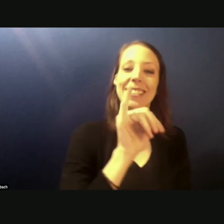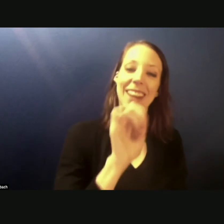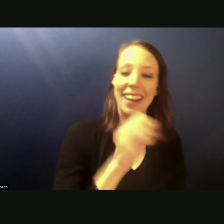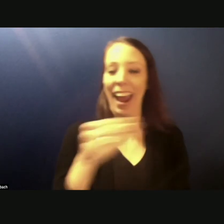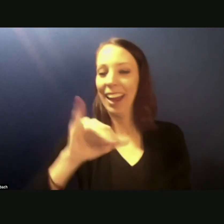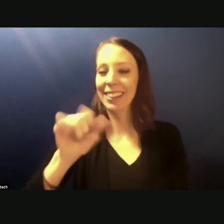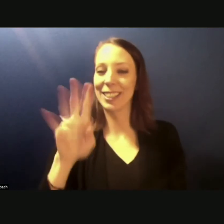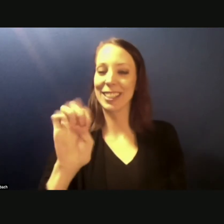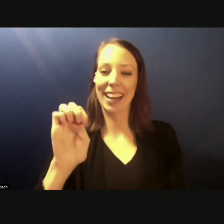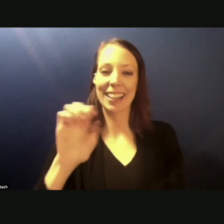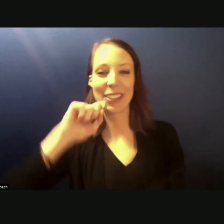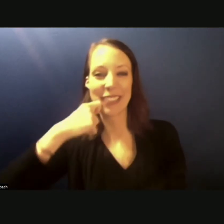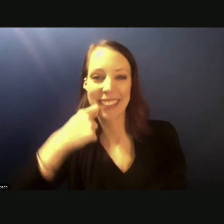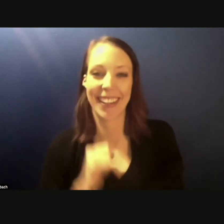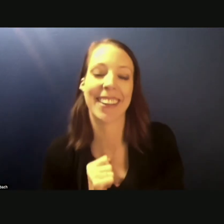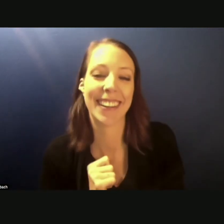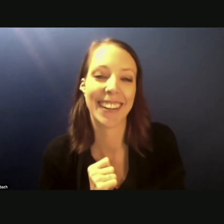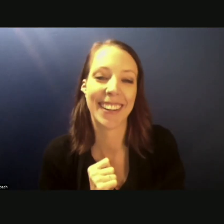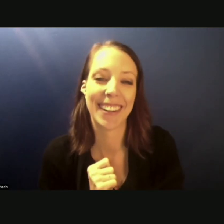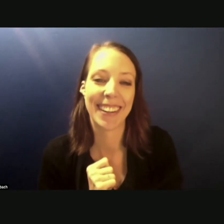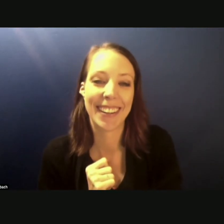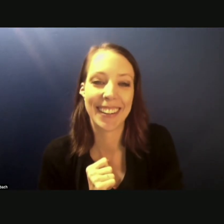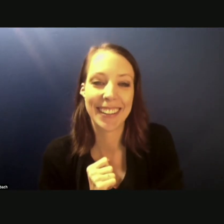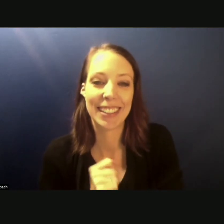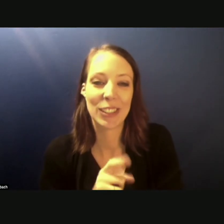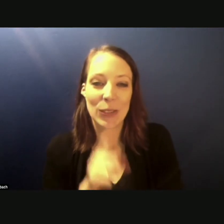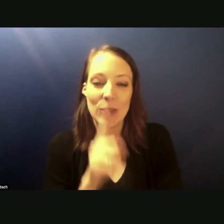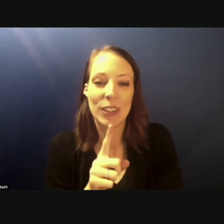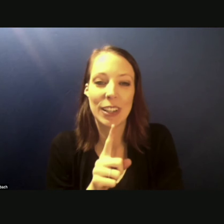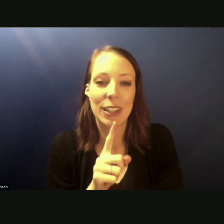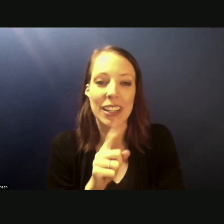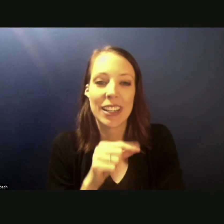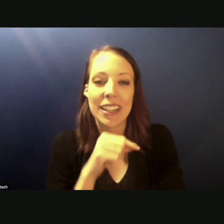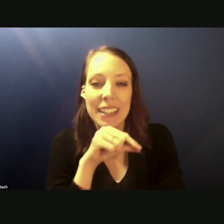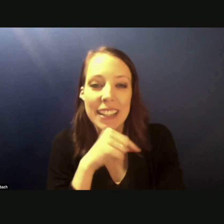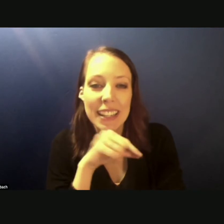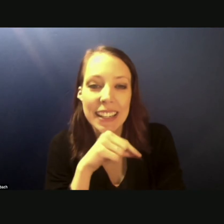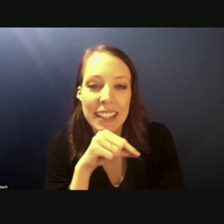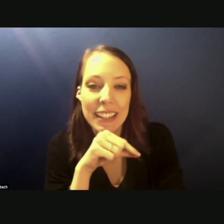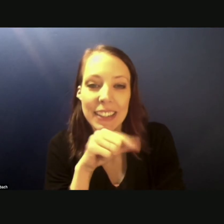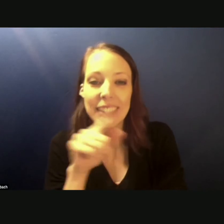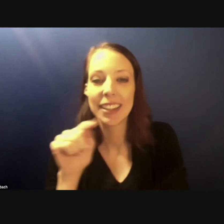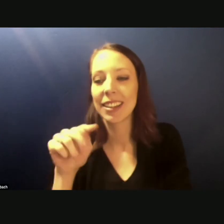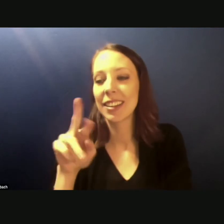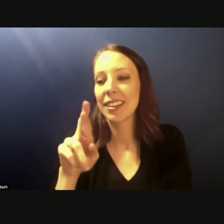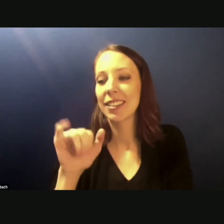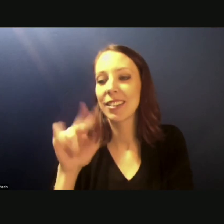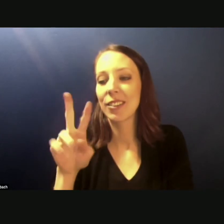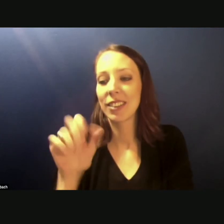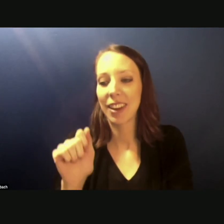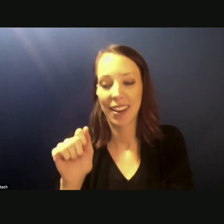that's really neat. Um, they have some really cool turkey trivia. Um,